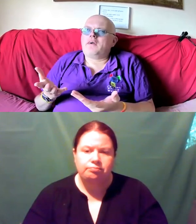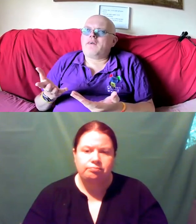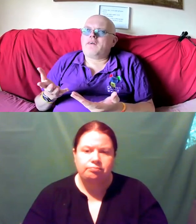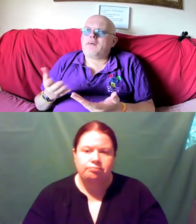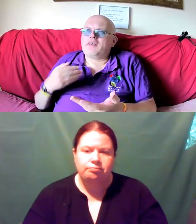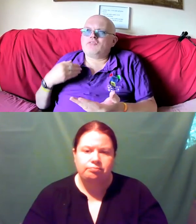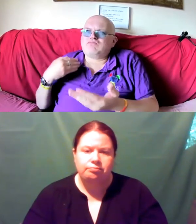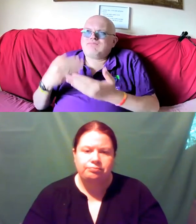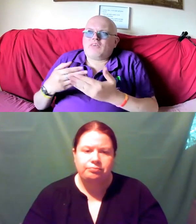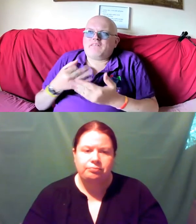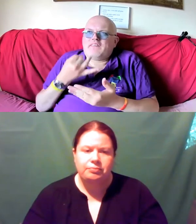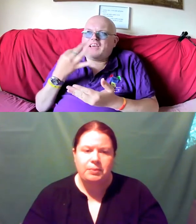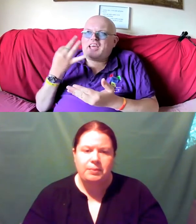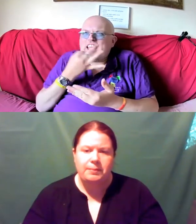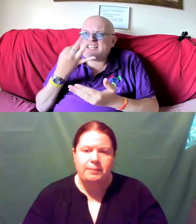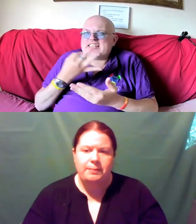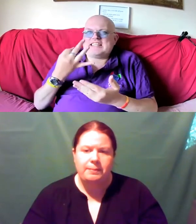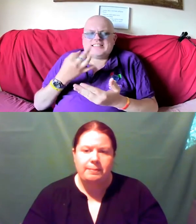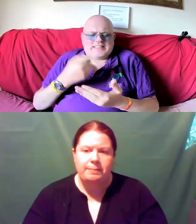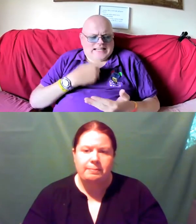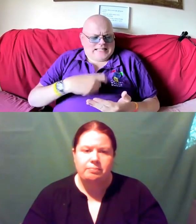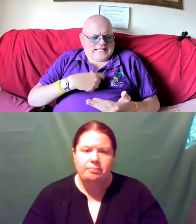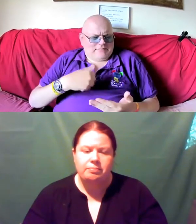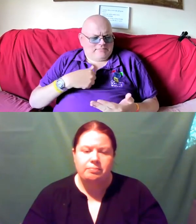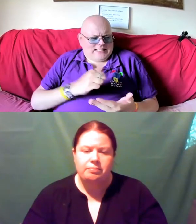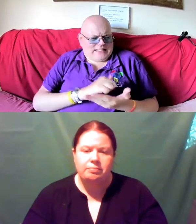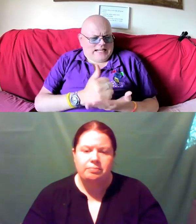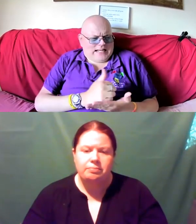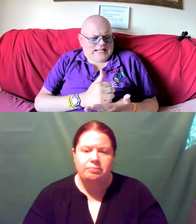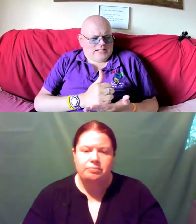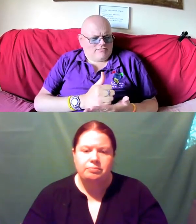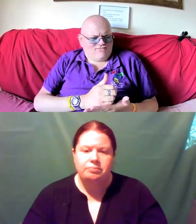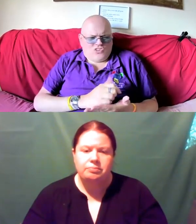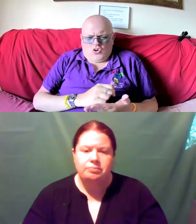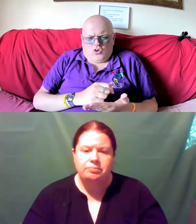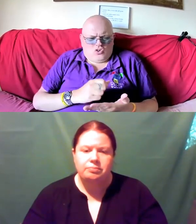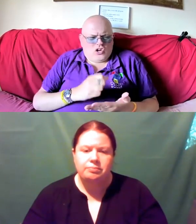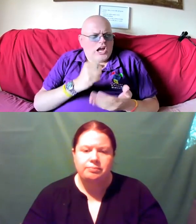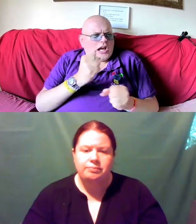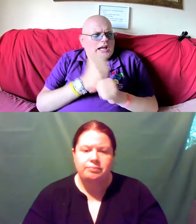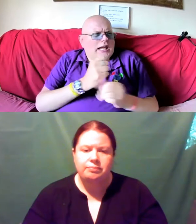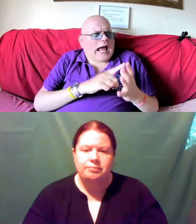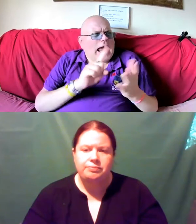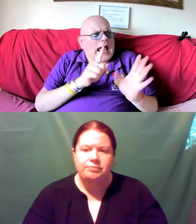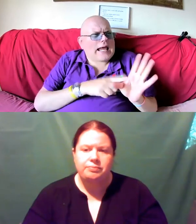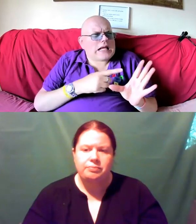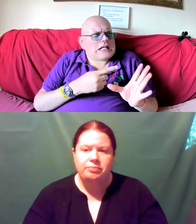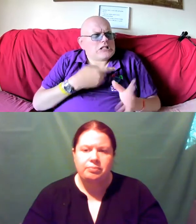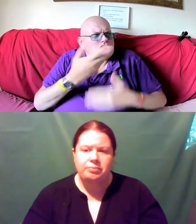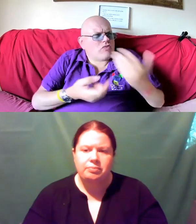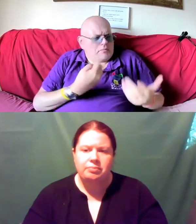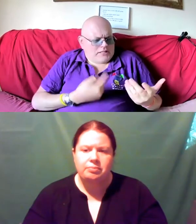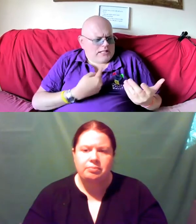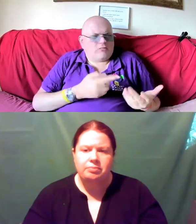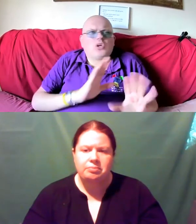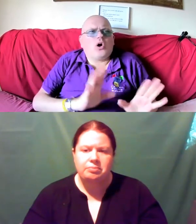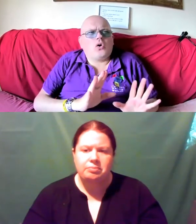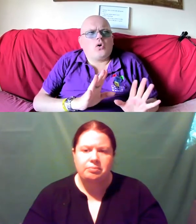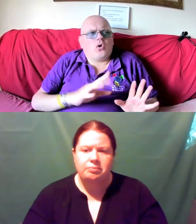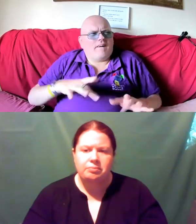age of 18, I didn't really have a sense of being gay, or I wouldn't have used that language. I had a sense of being